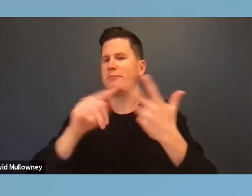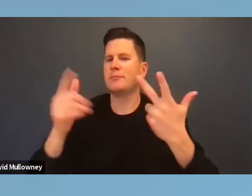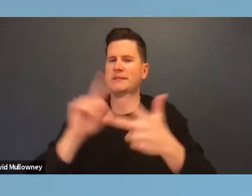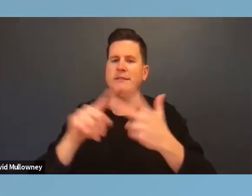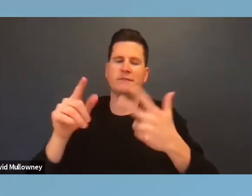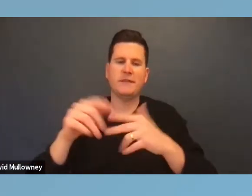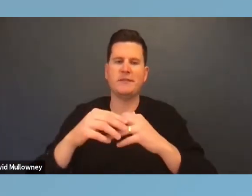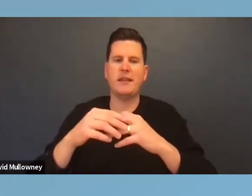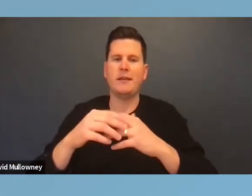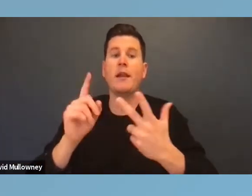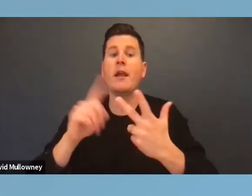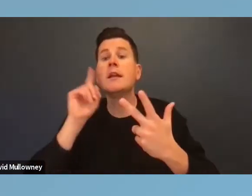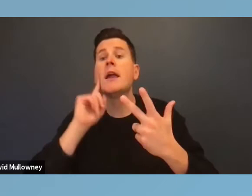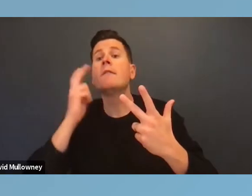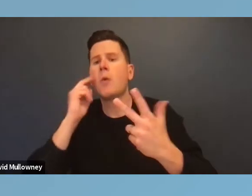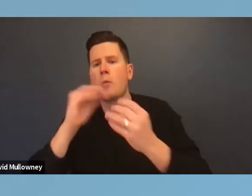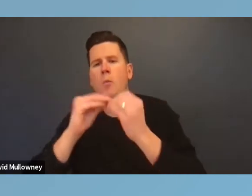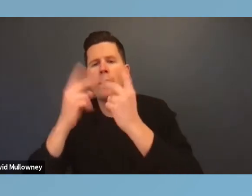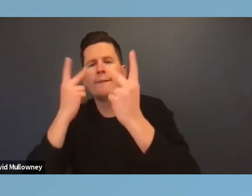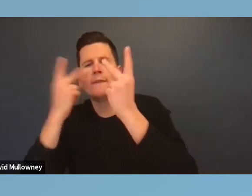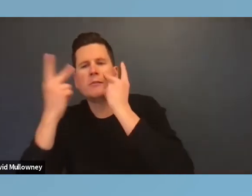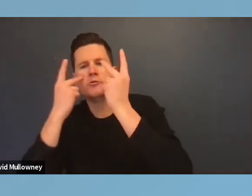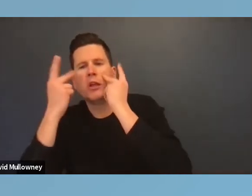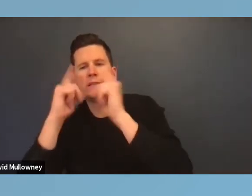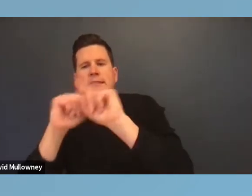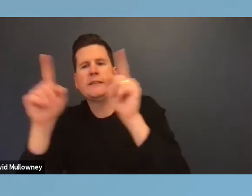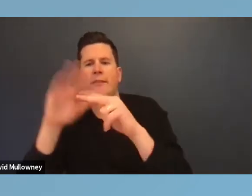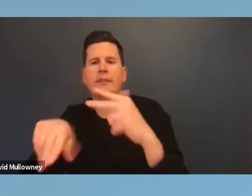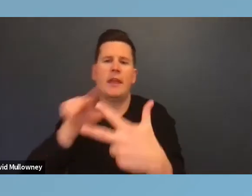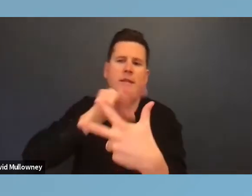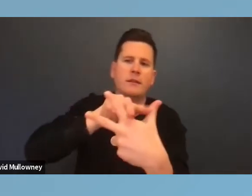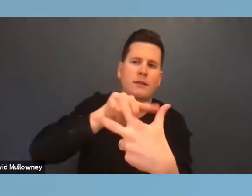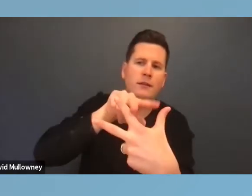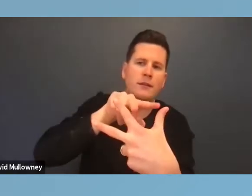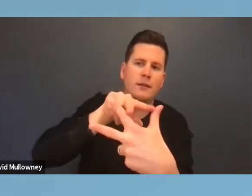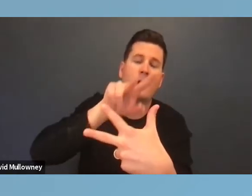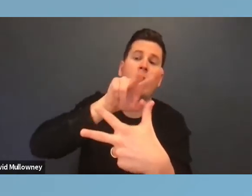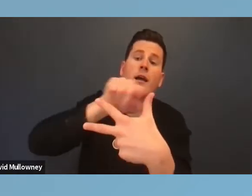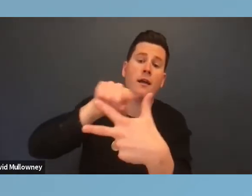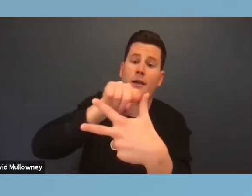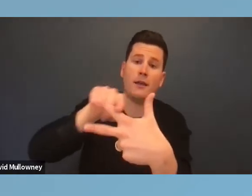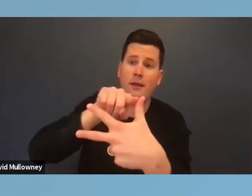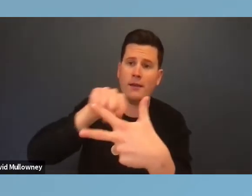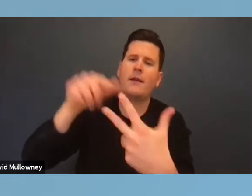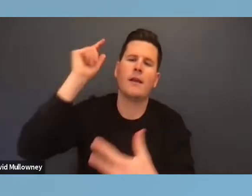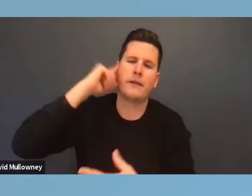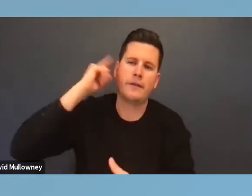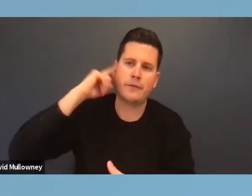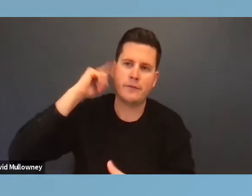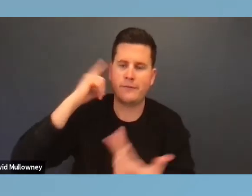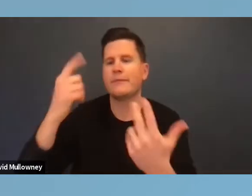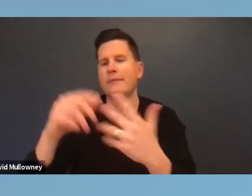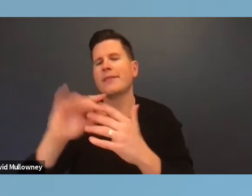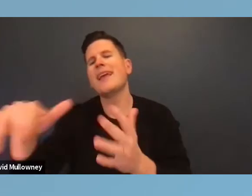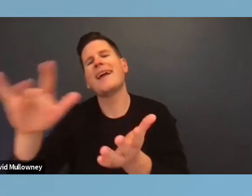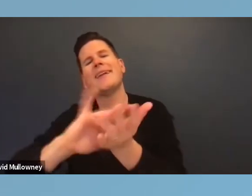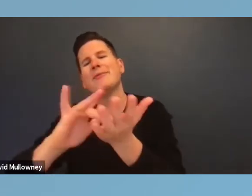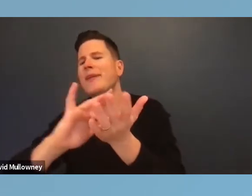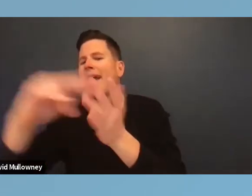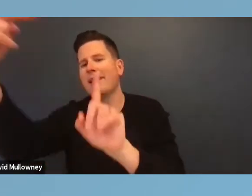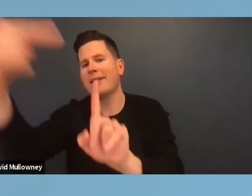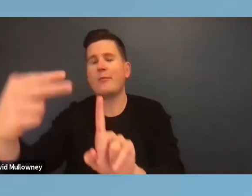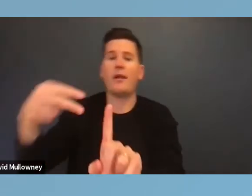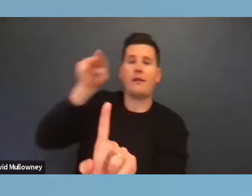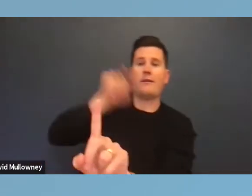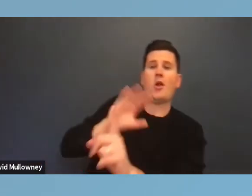So that's what those three words mean. And deafblind just has that added visual impairment instead of the first two,